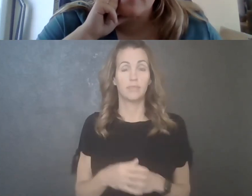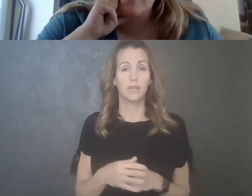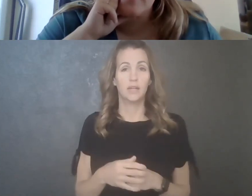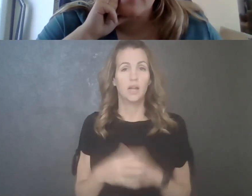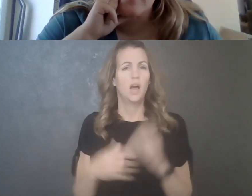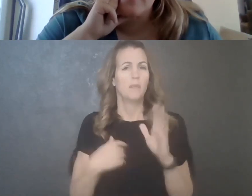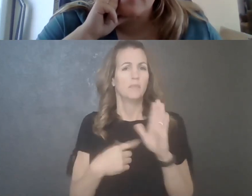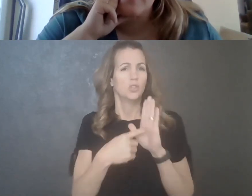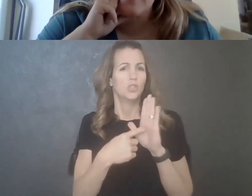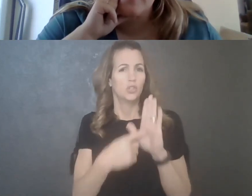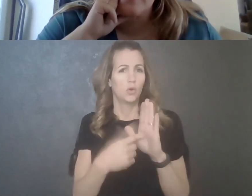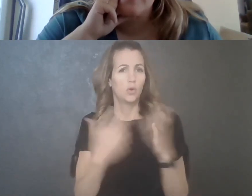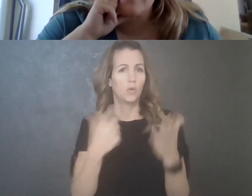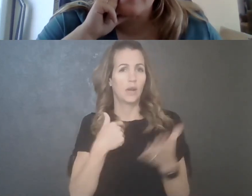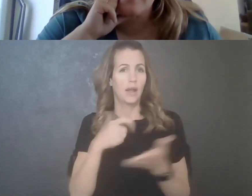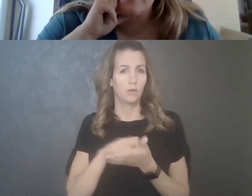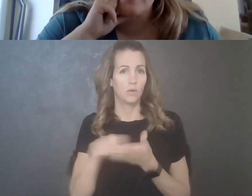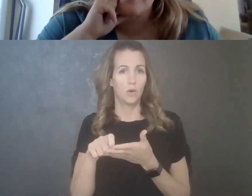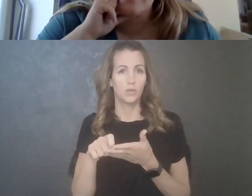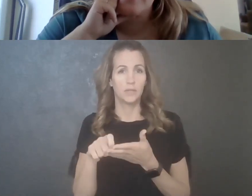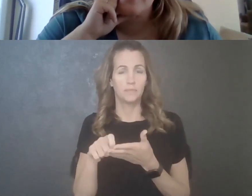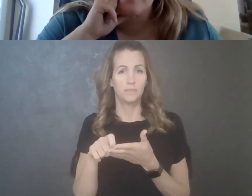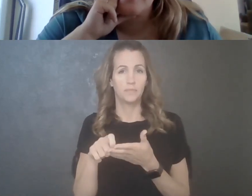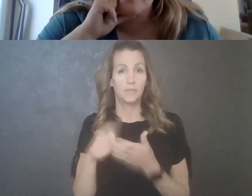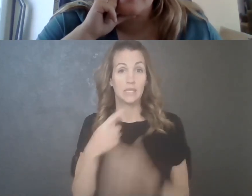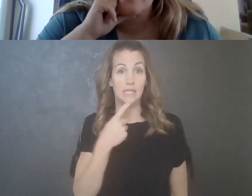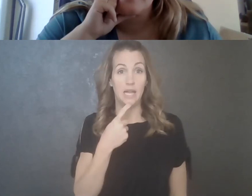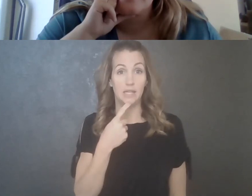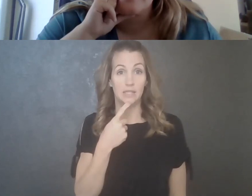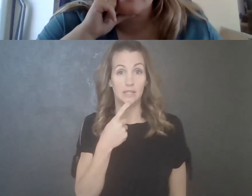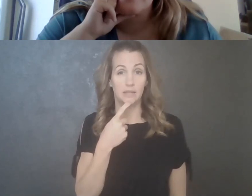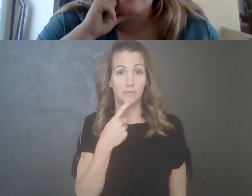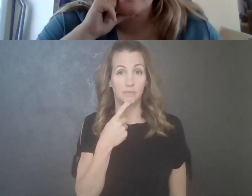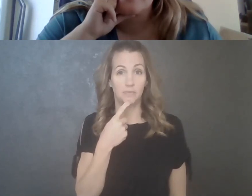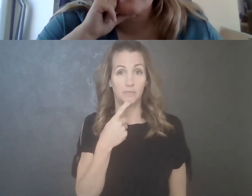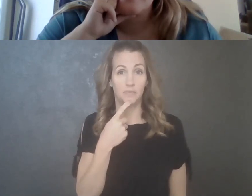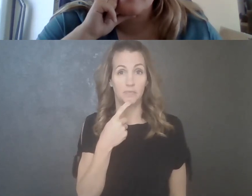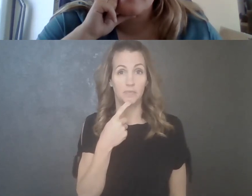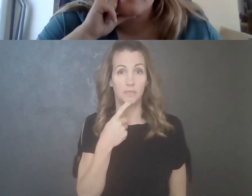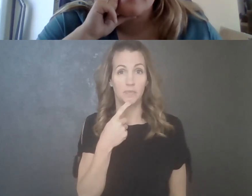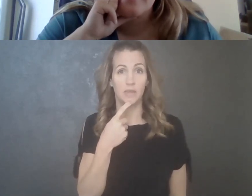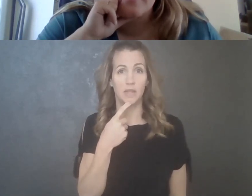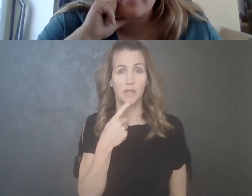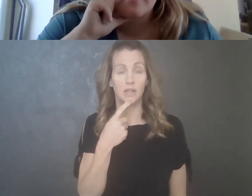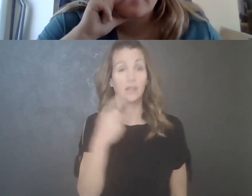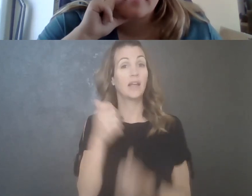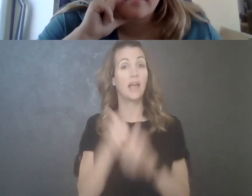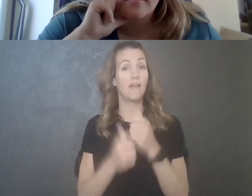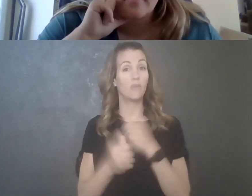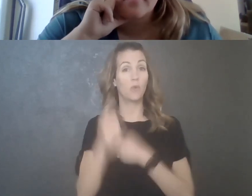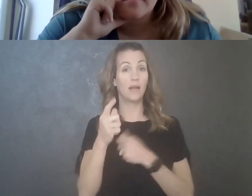wrote here. It says, take it from the top, everyone at the